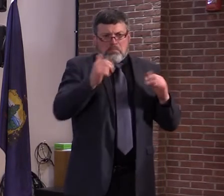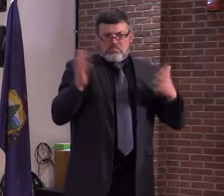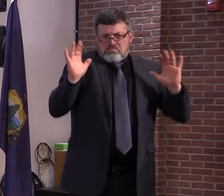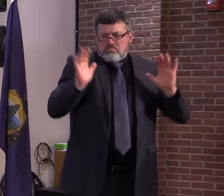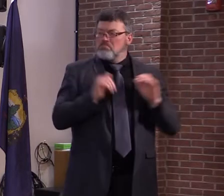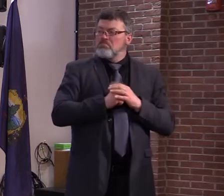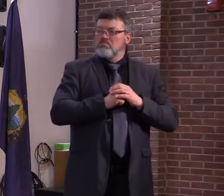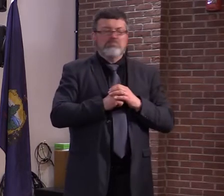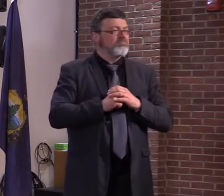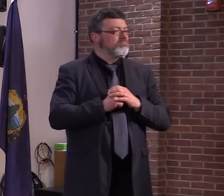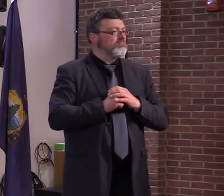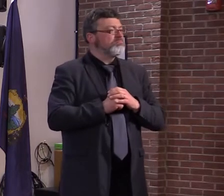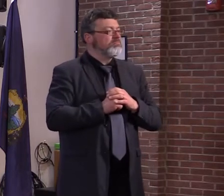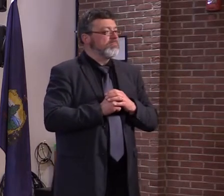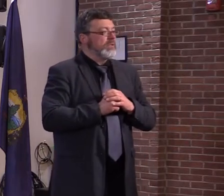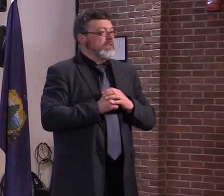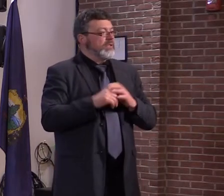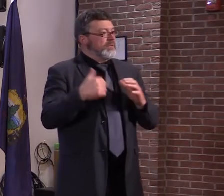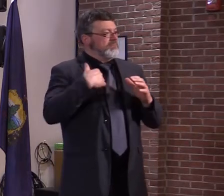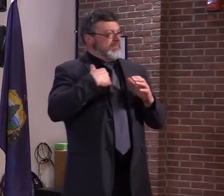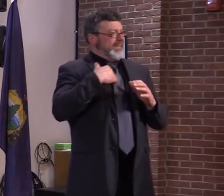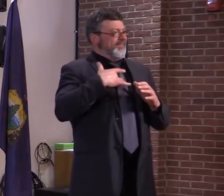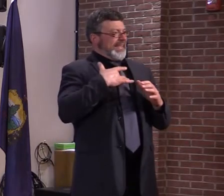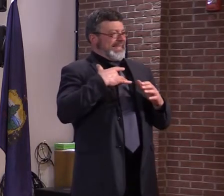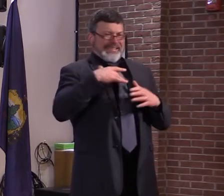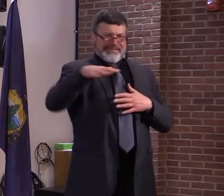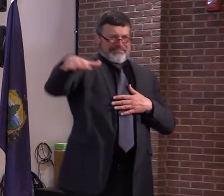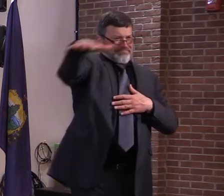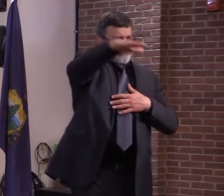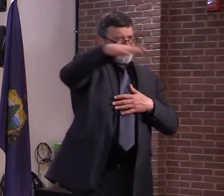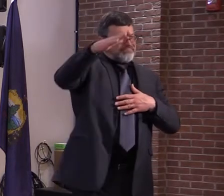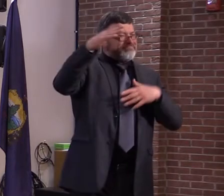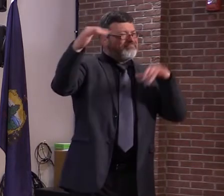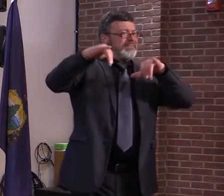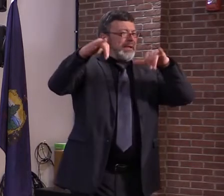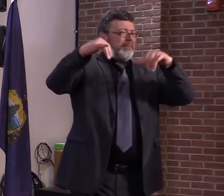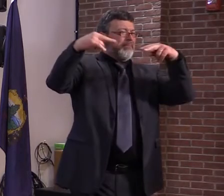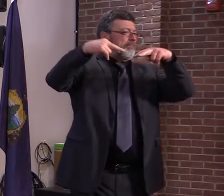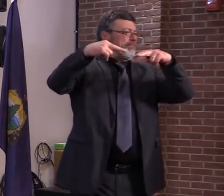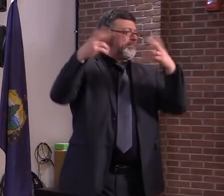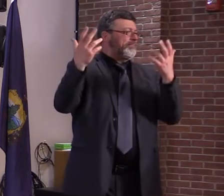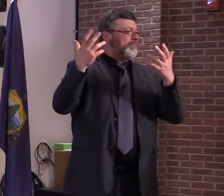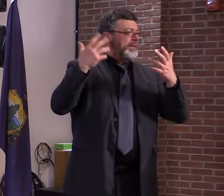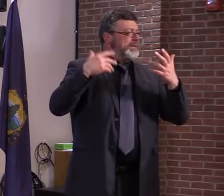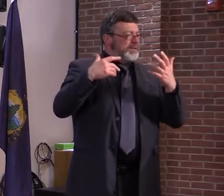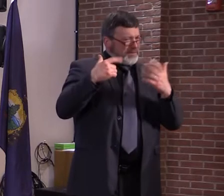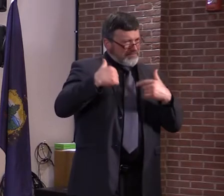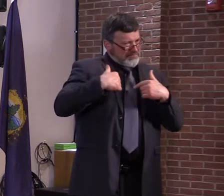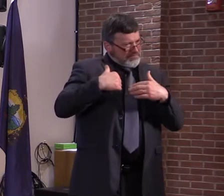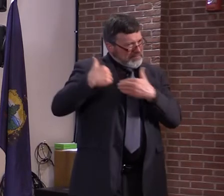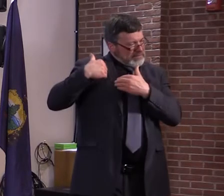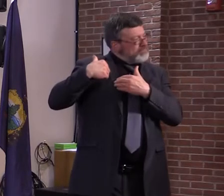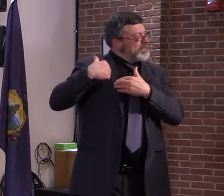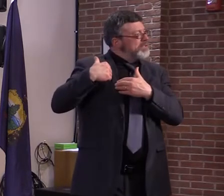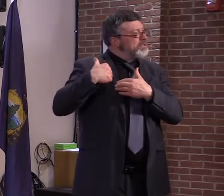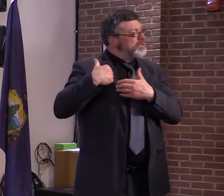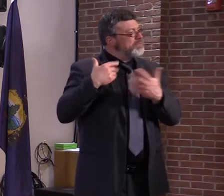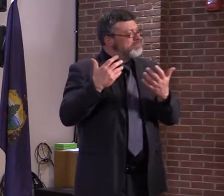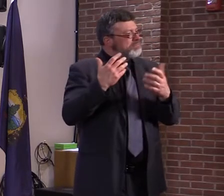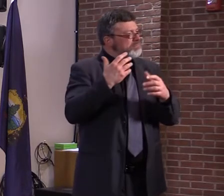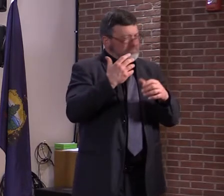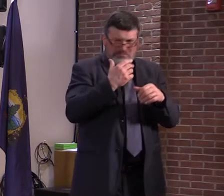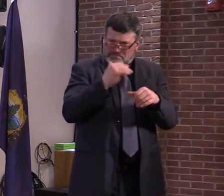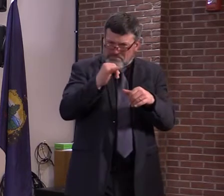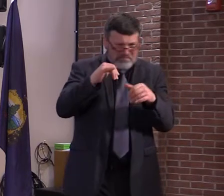say that they have to assume those roles in their own positions within the legislature